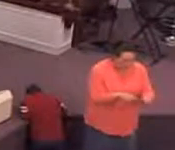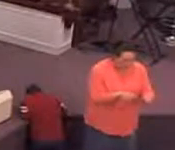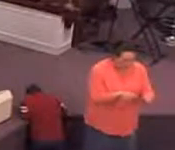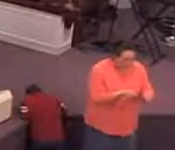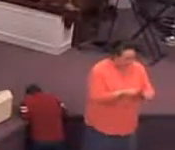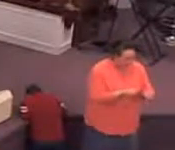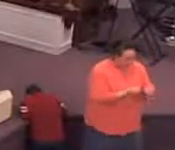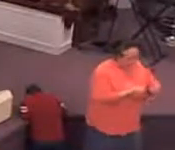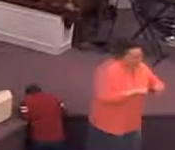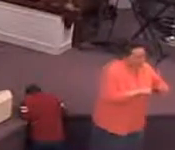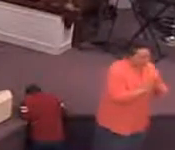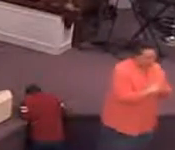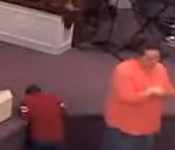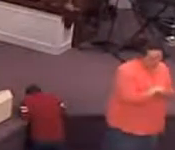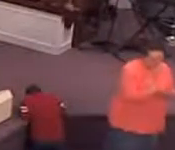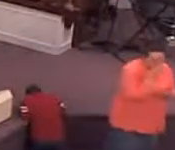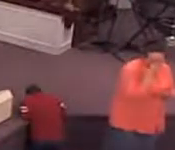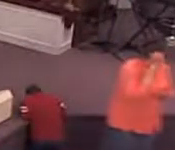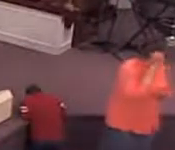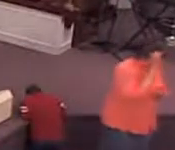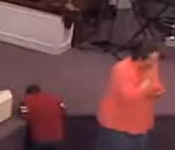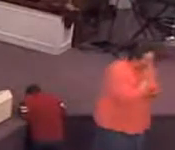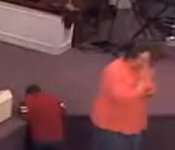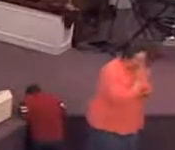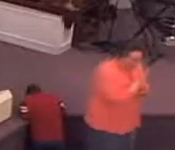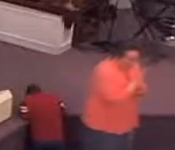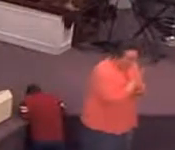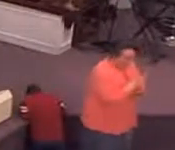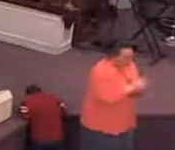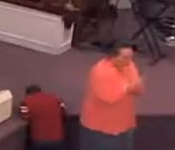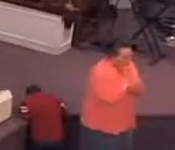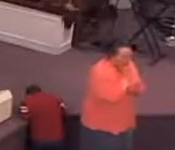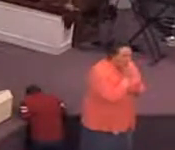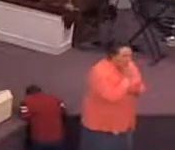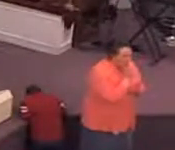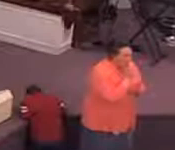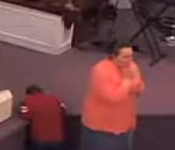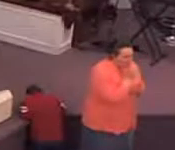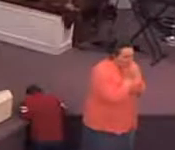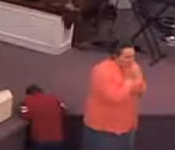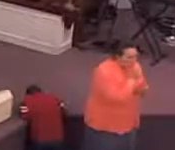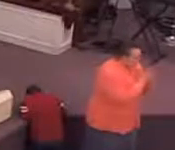Somebody you barely know. Who's going to intercede for them?